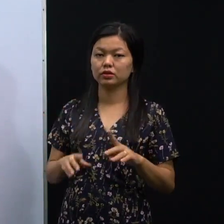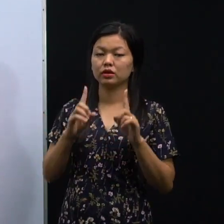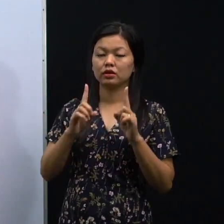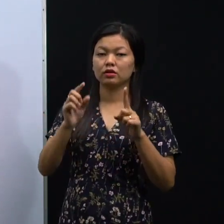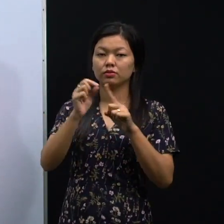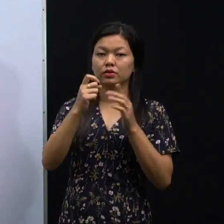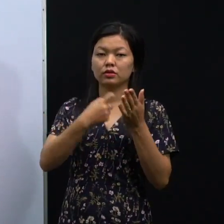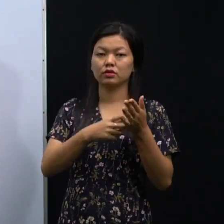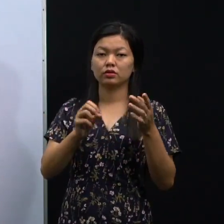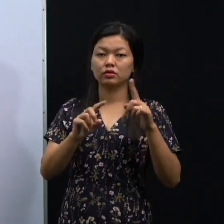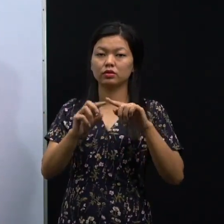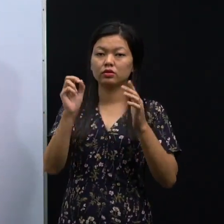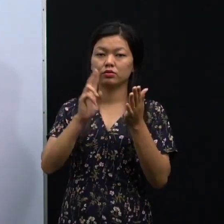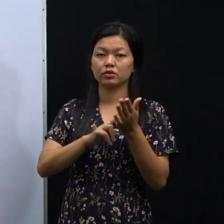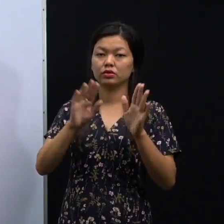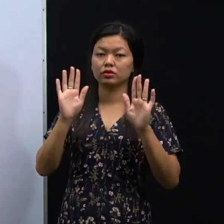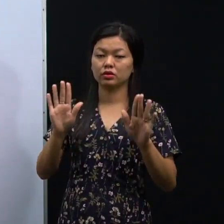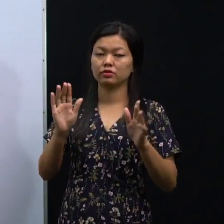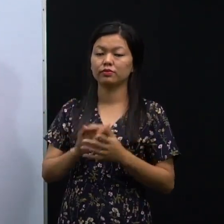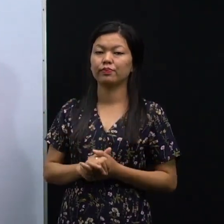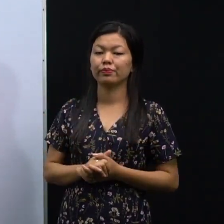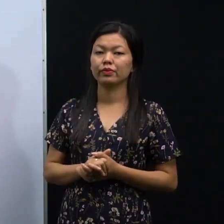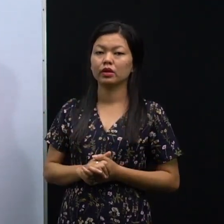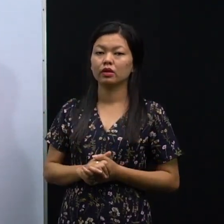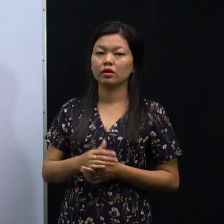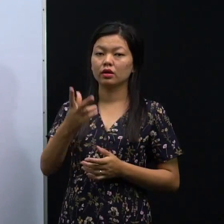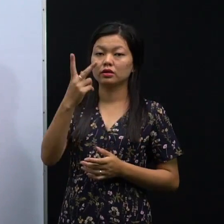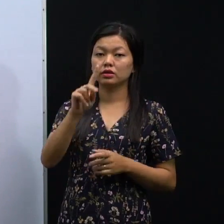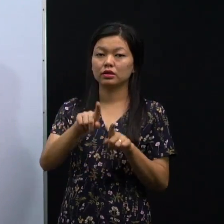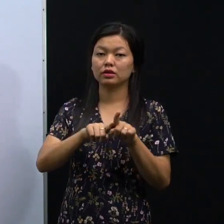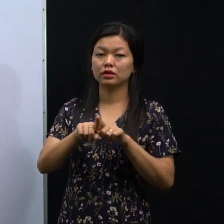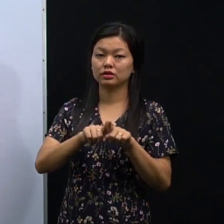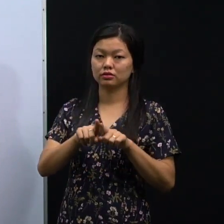Now, he also took an example that the structure of atom is like